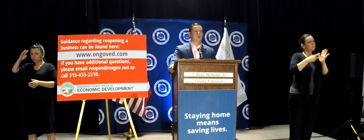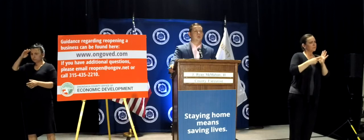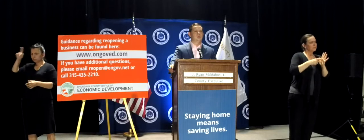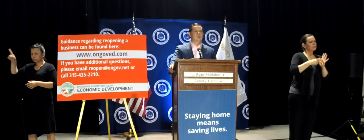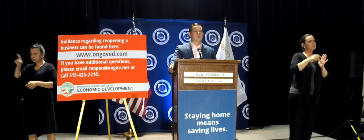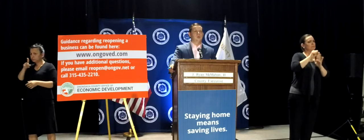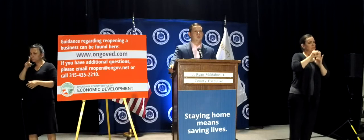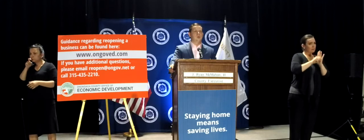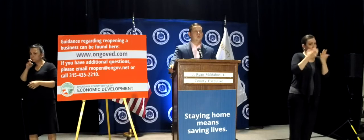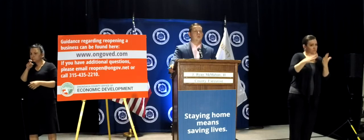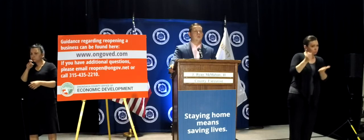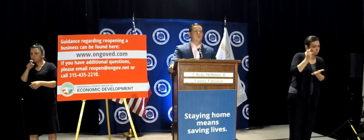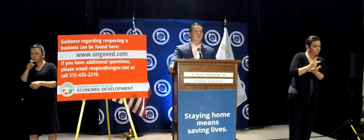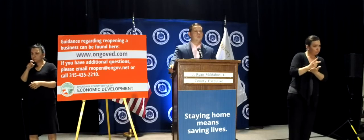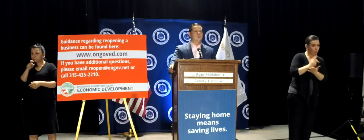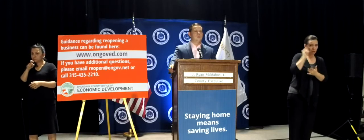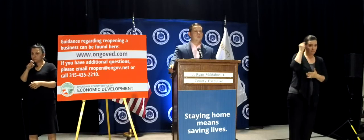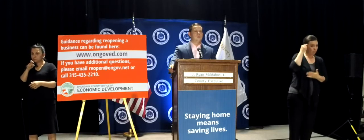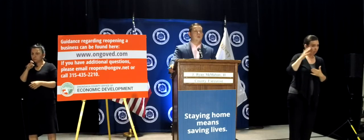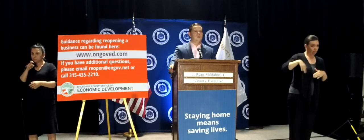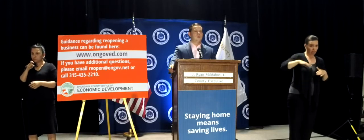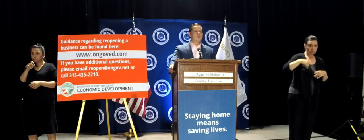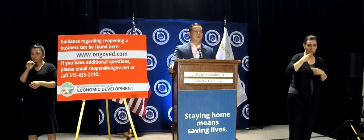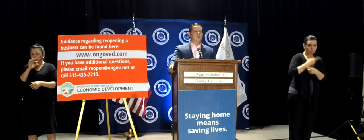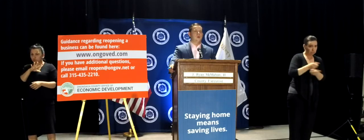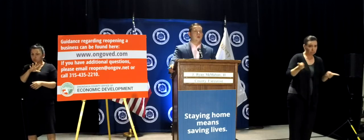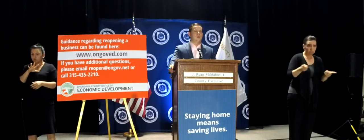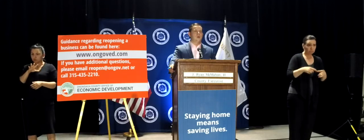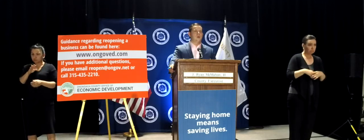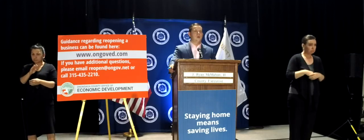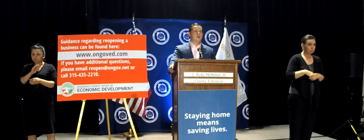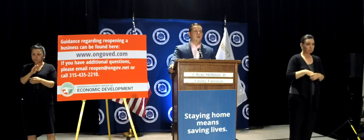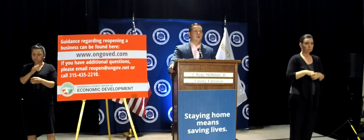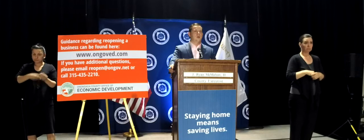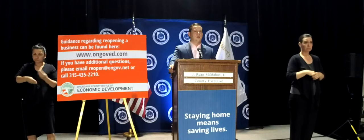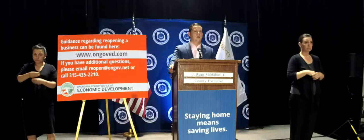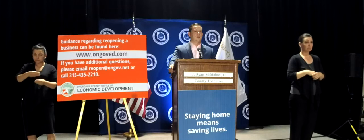for businesses from the state. So have you gotten an indication that